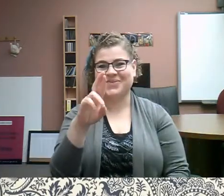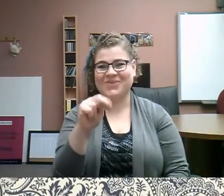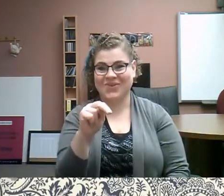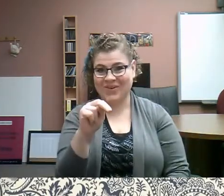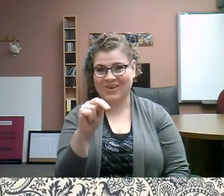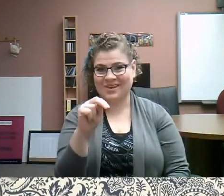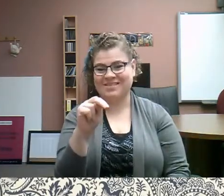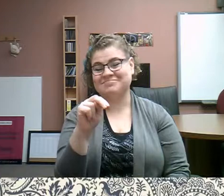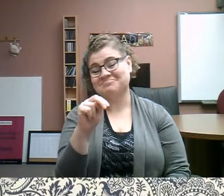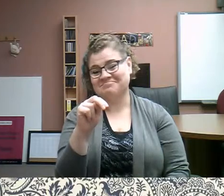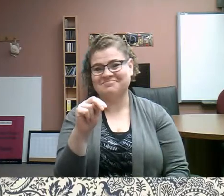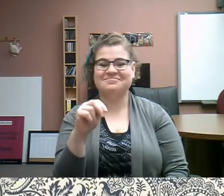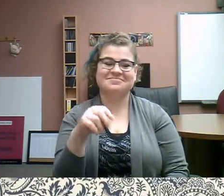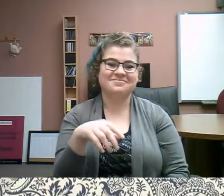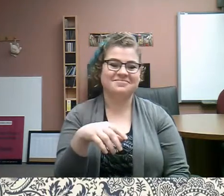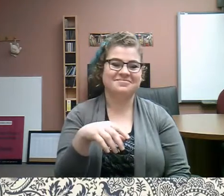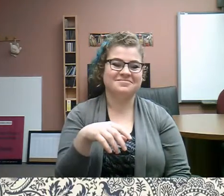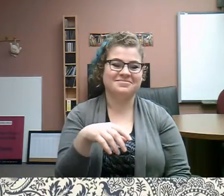some corn.